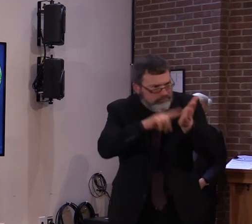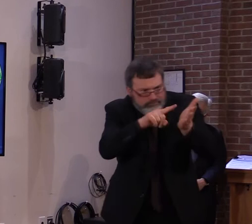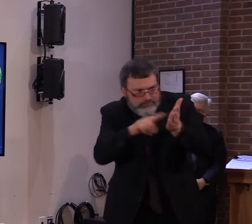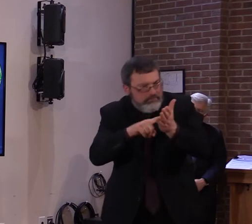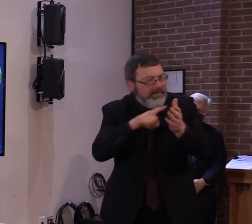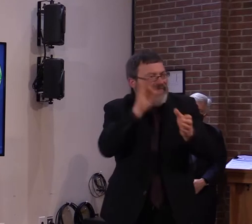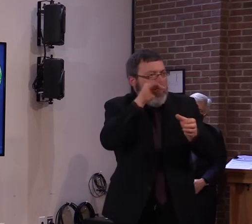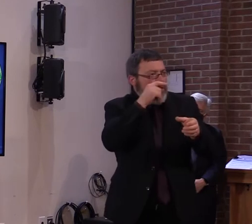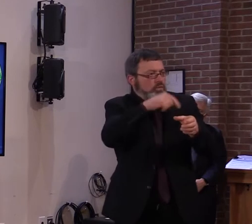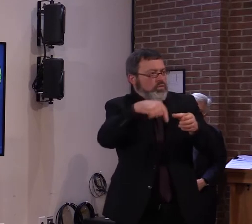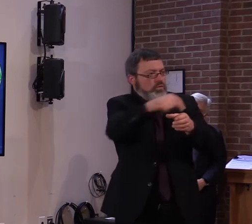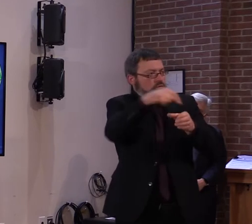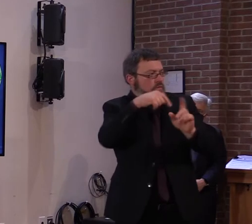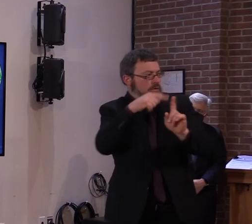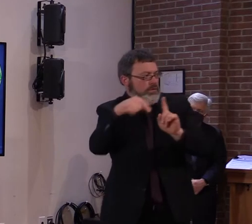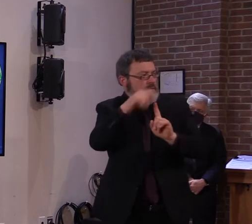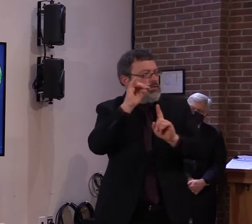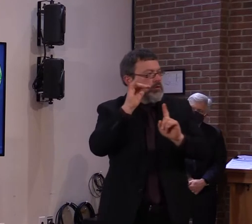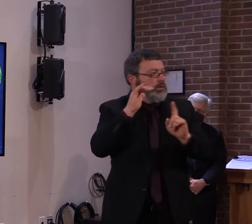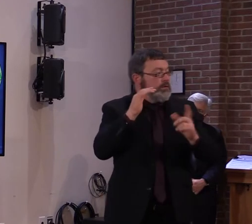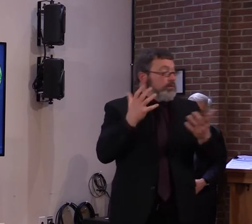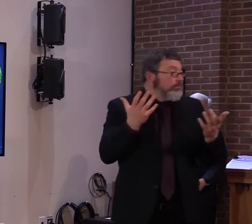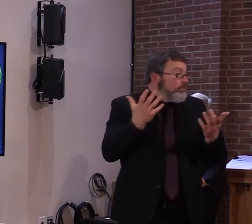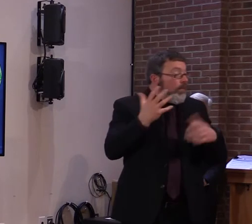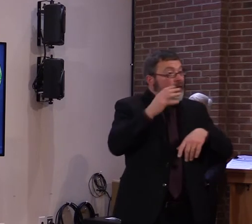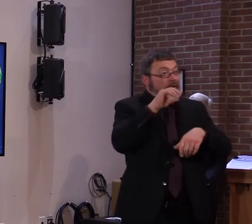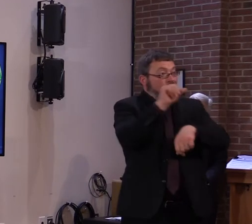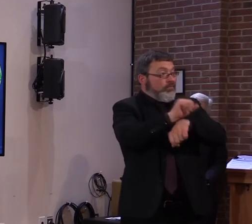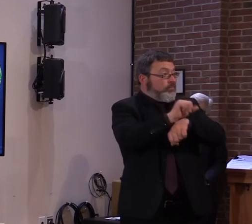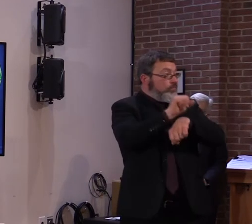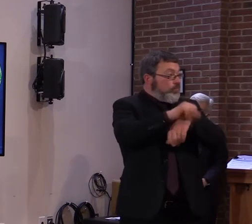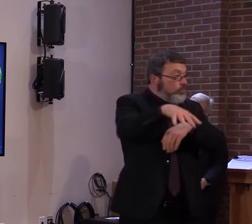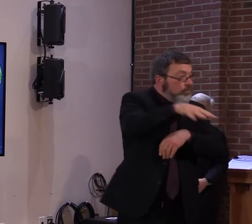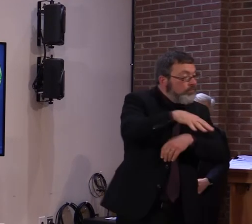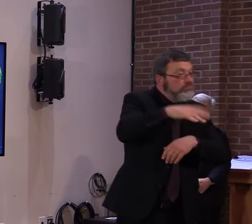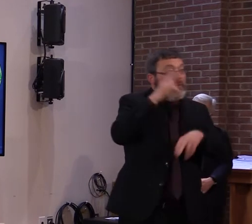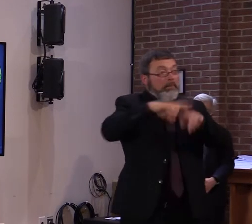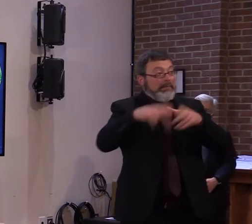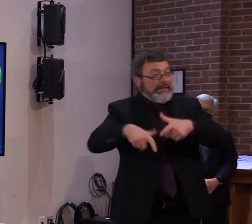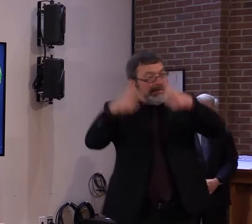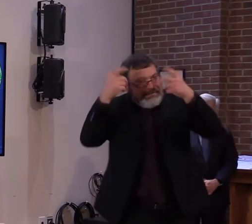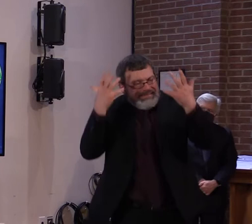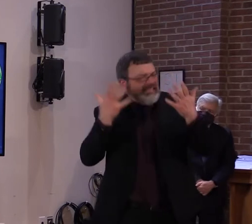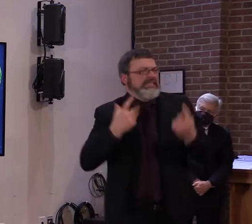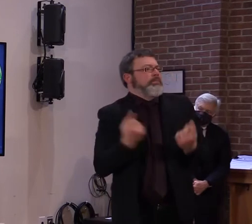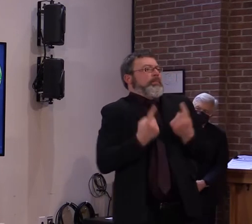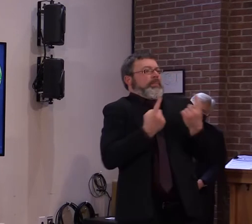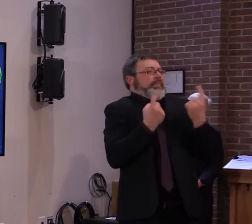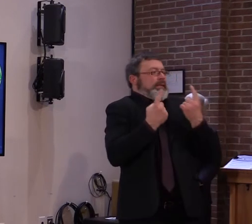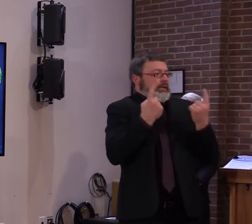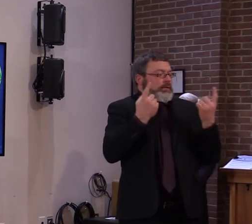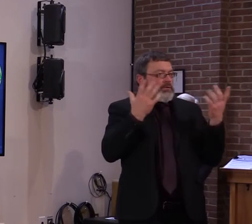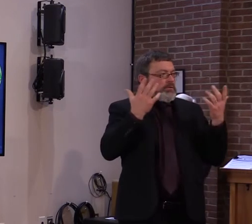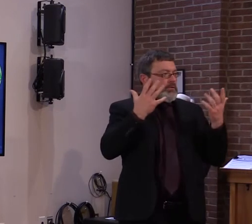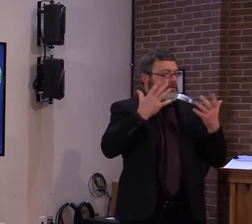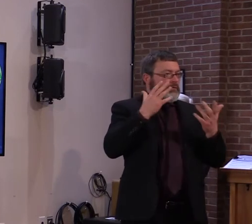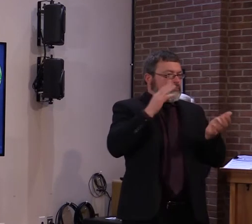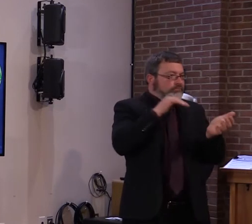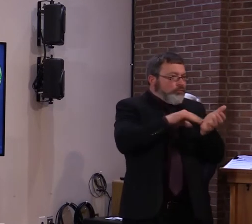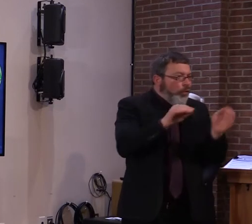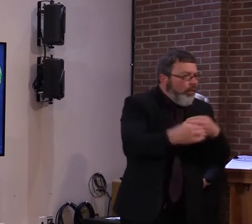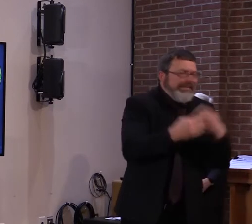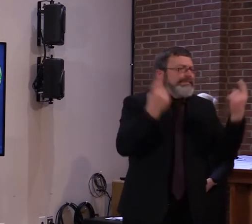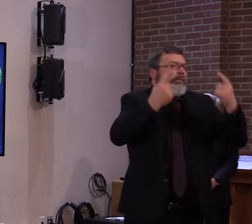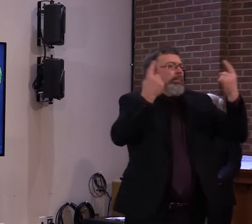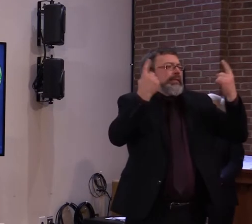few cases or even just one case, but it might be present in a school, in a workplace, or a